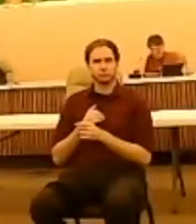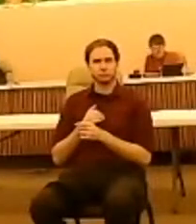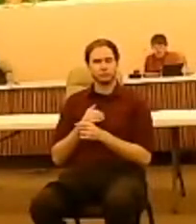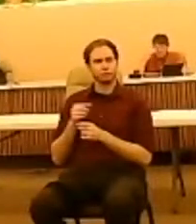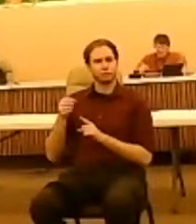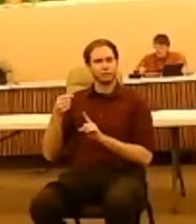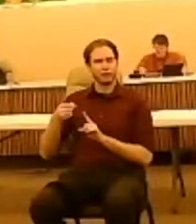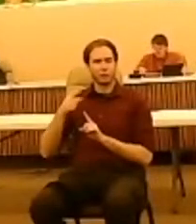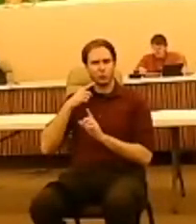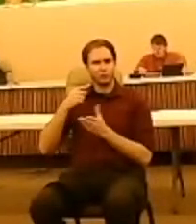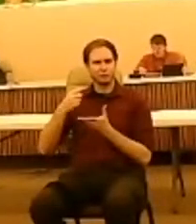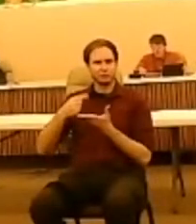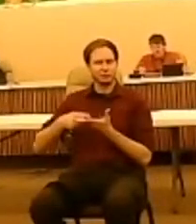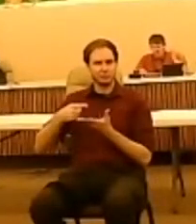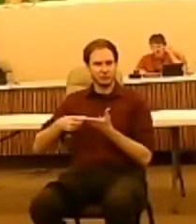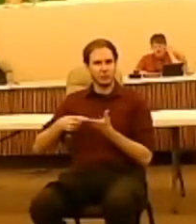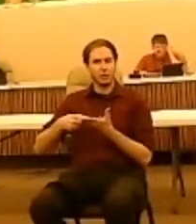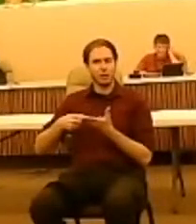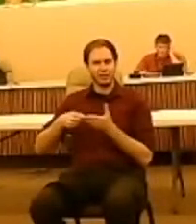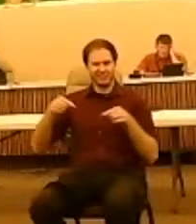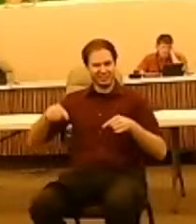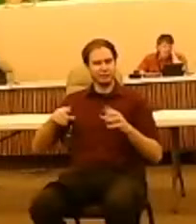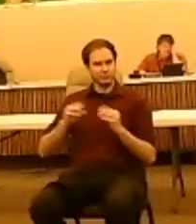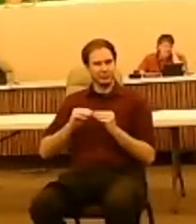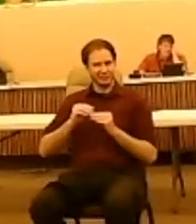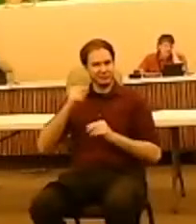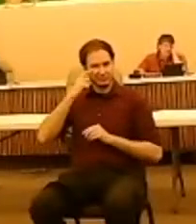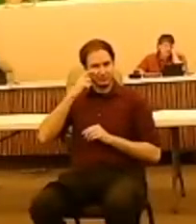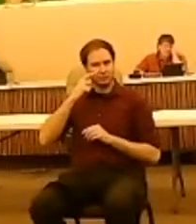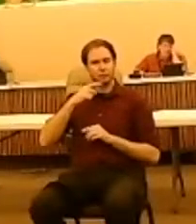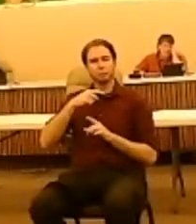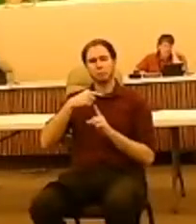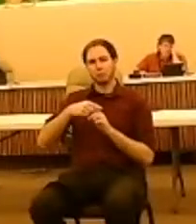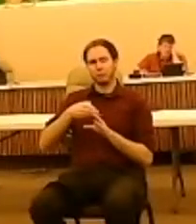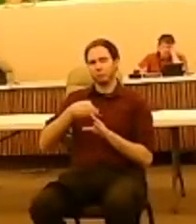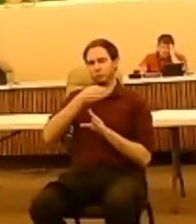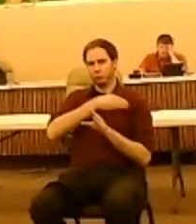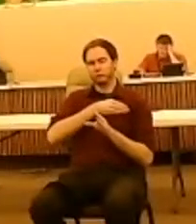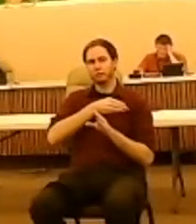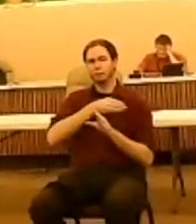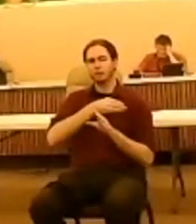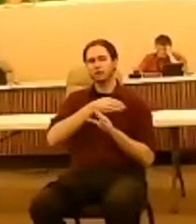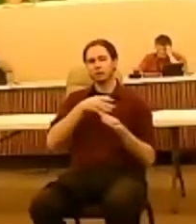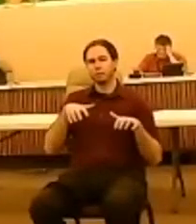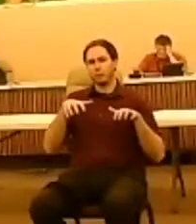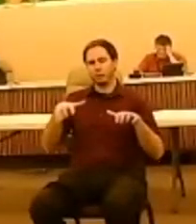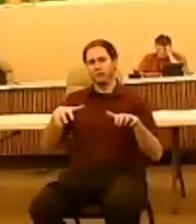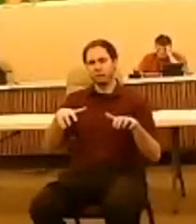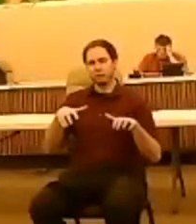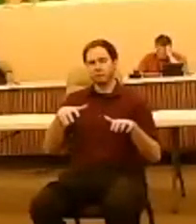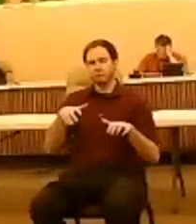was discussed at this meeting as well as at a previous public hearing.